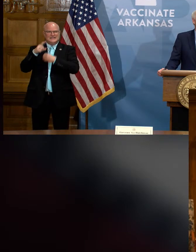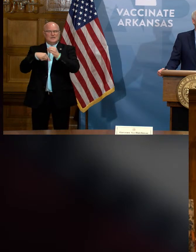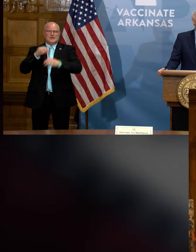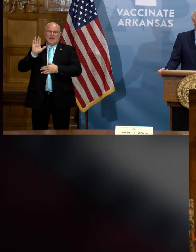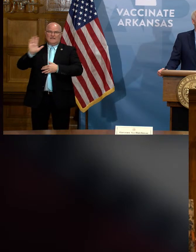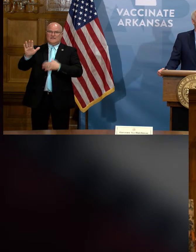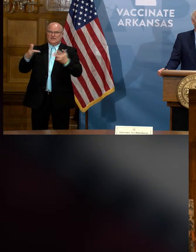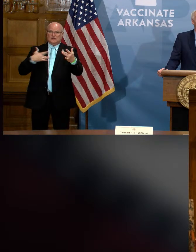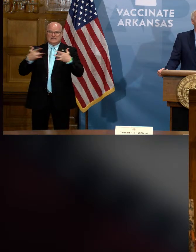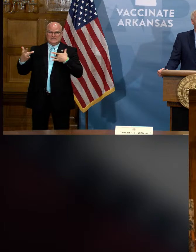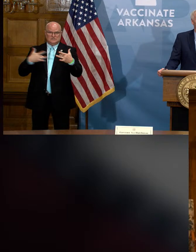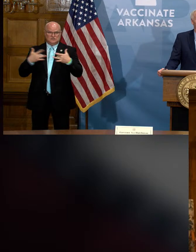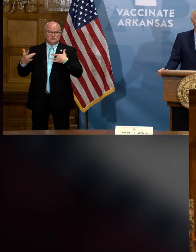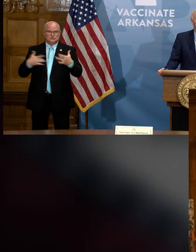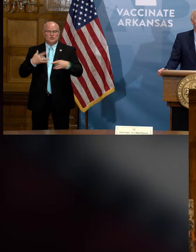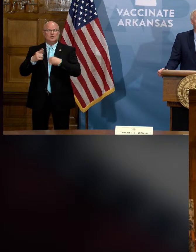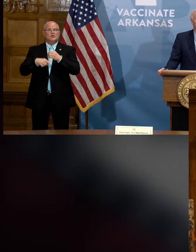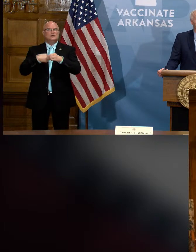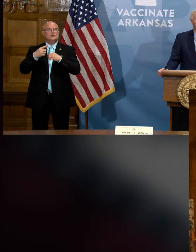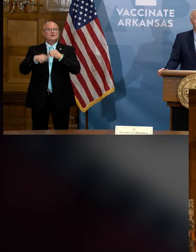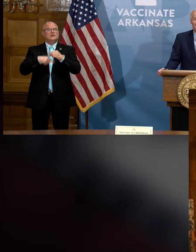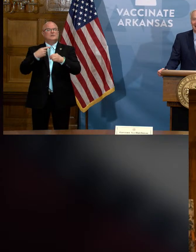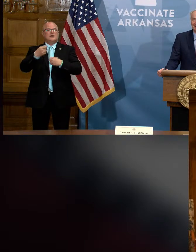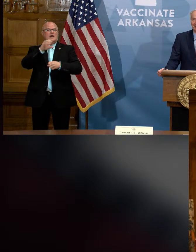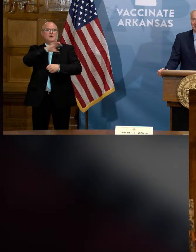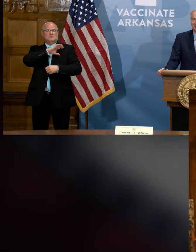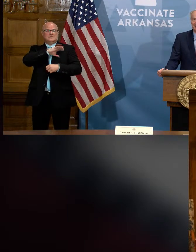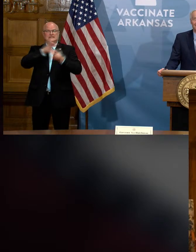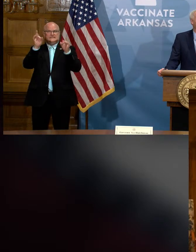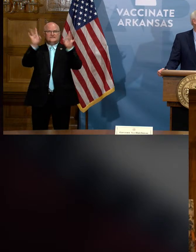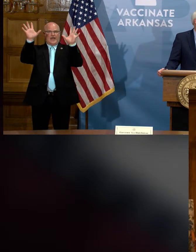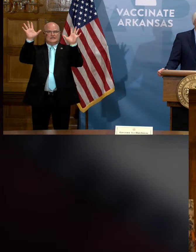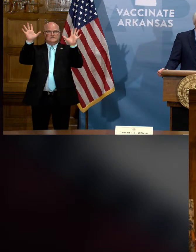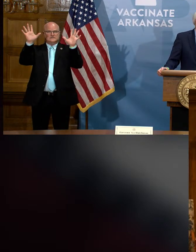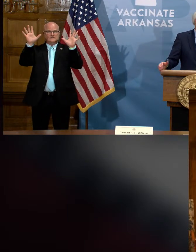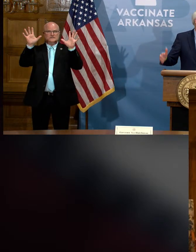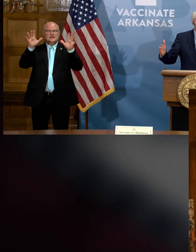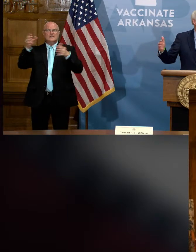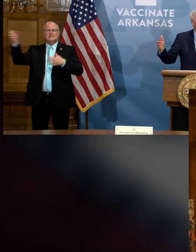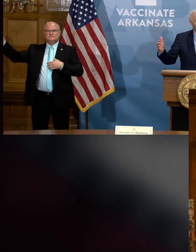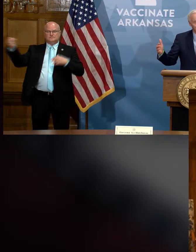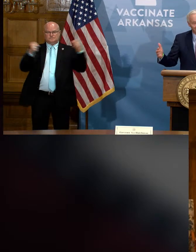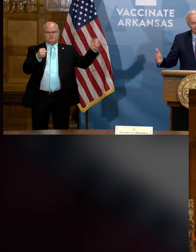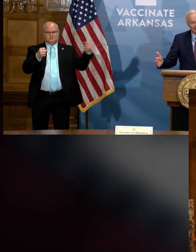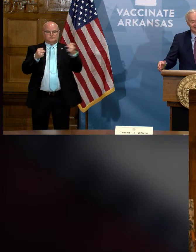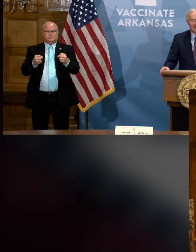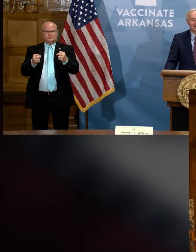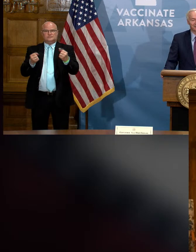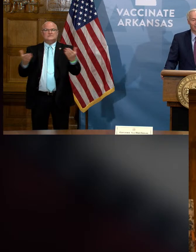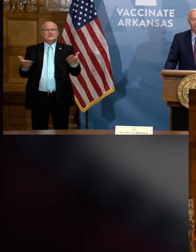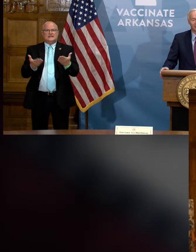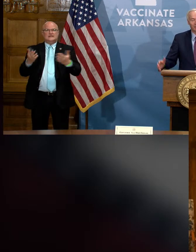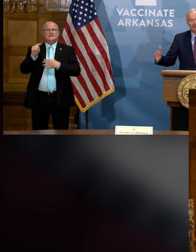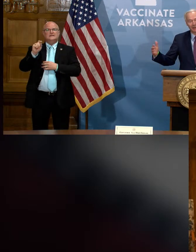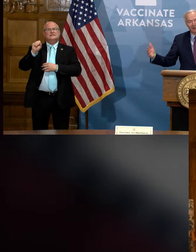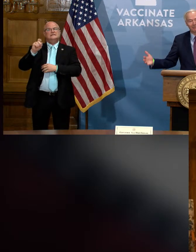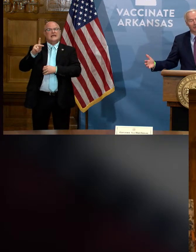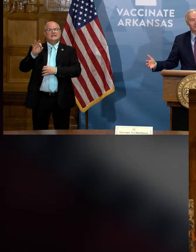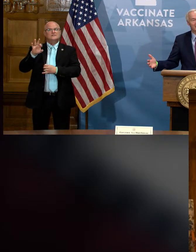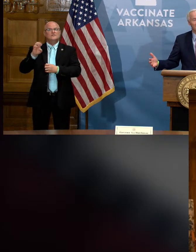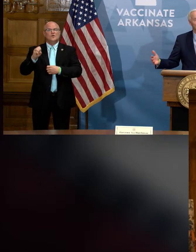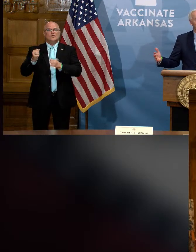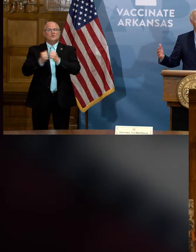their concern on police violence. They were brought into the task force with